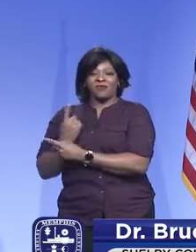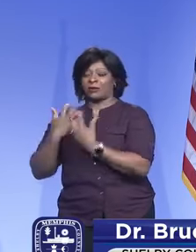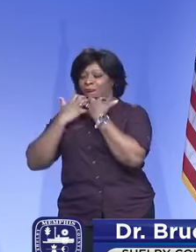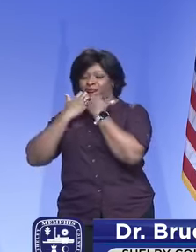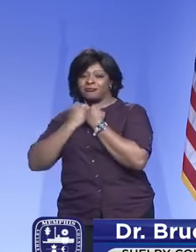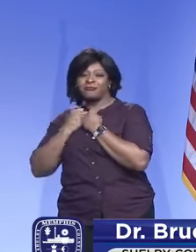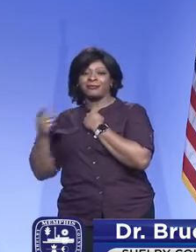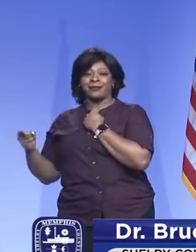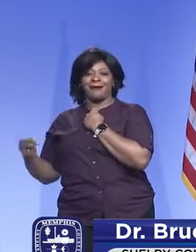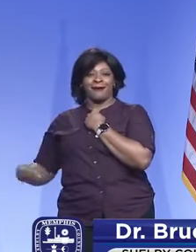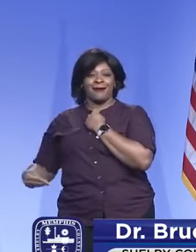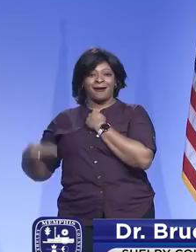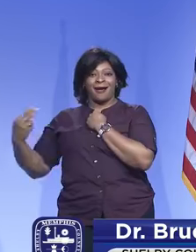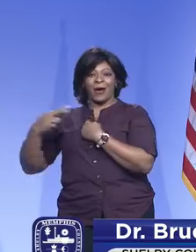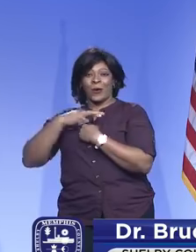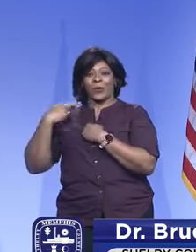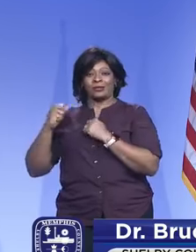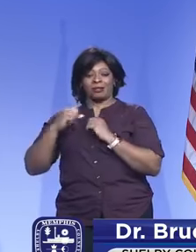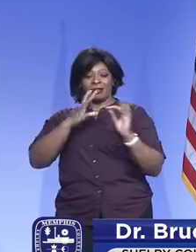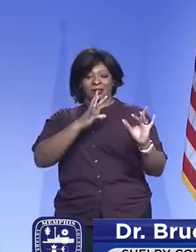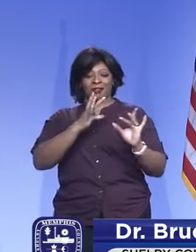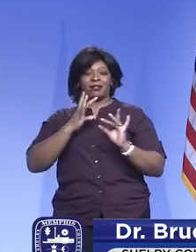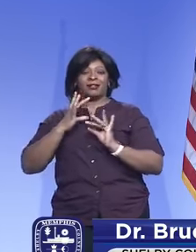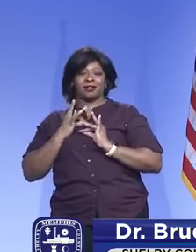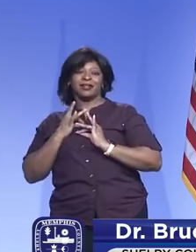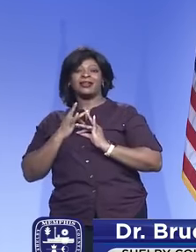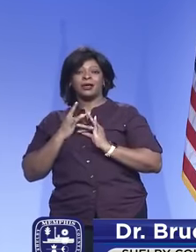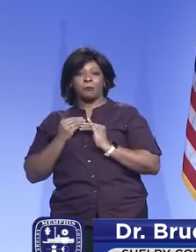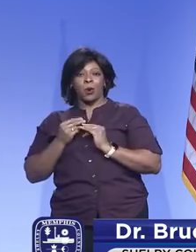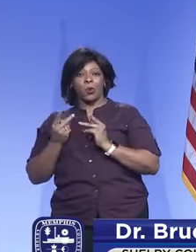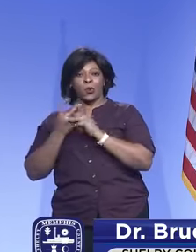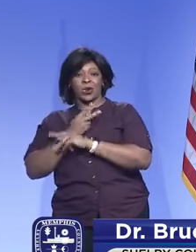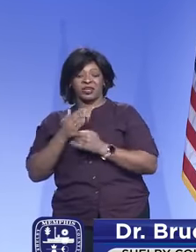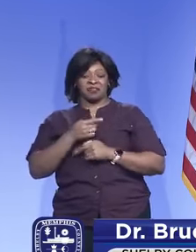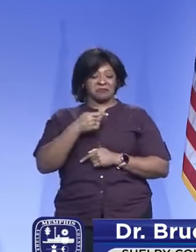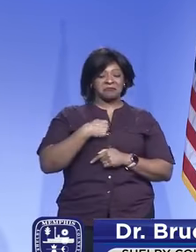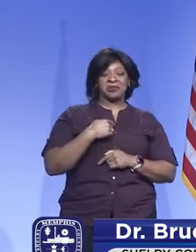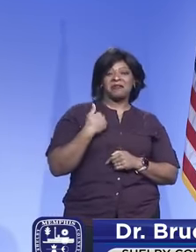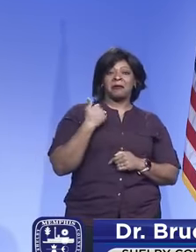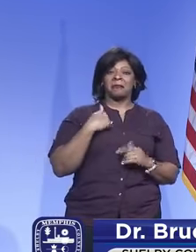may be more susceptible, even if you're not susceptible.